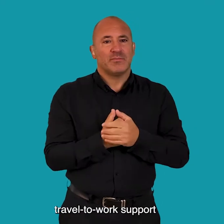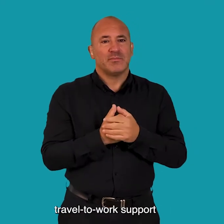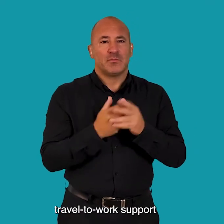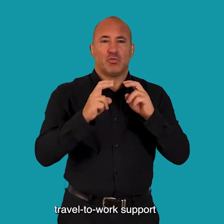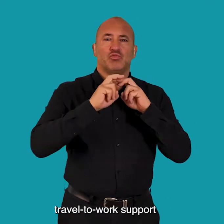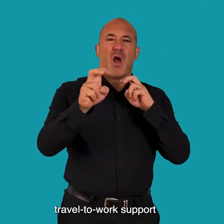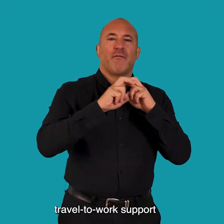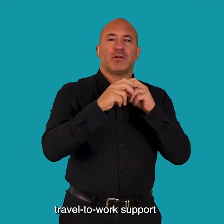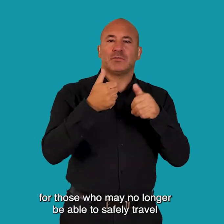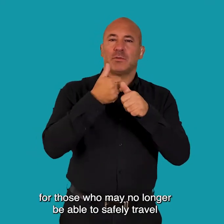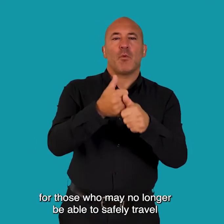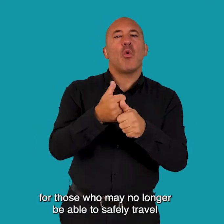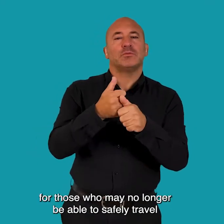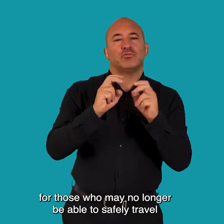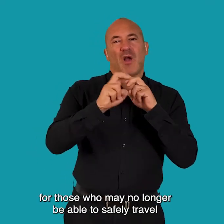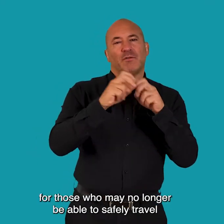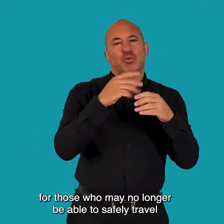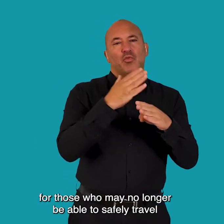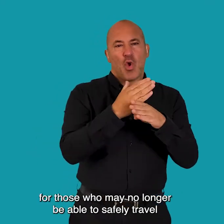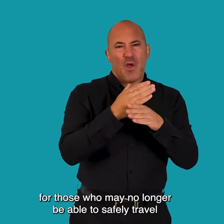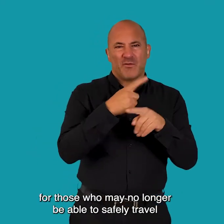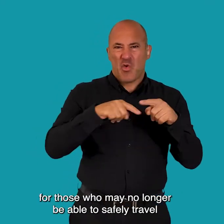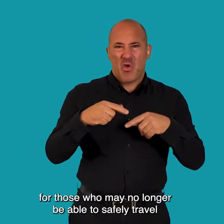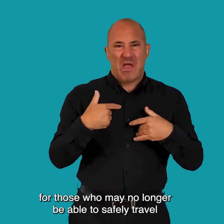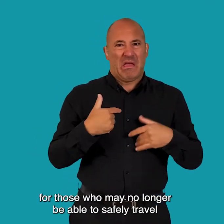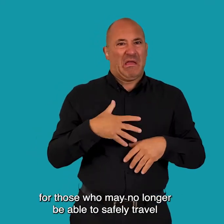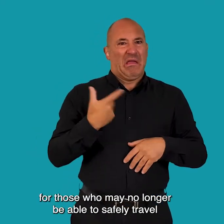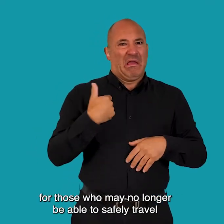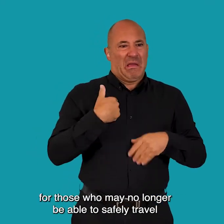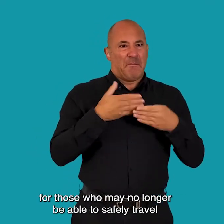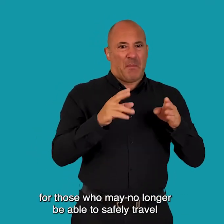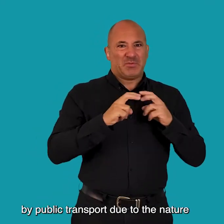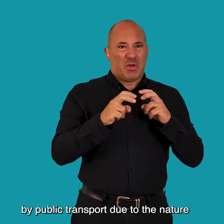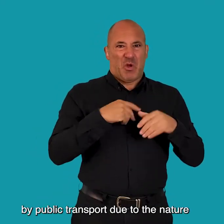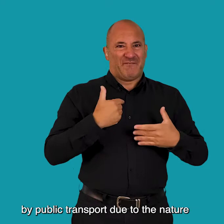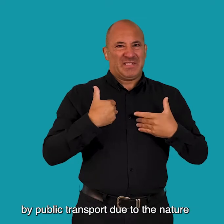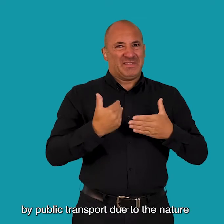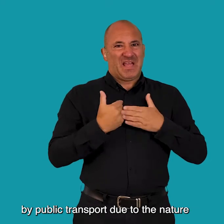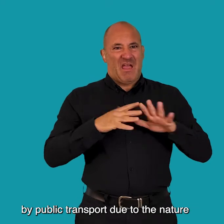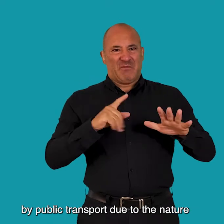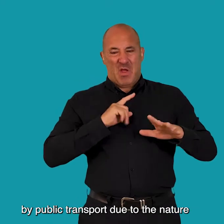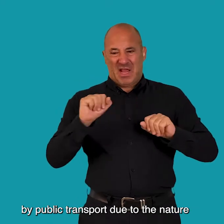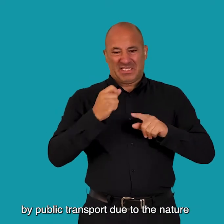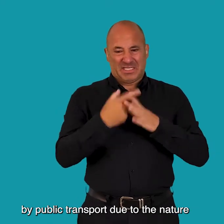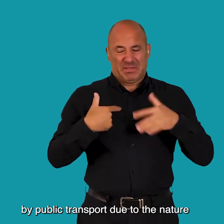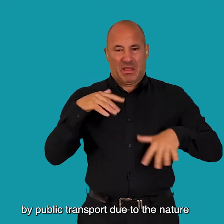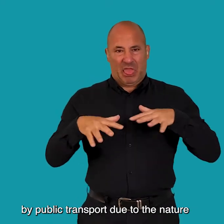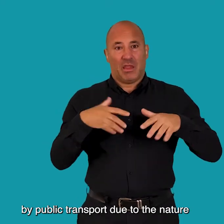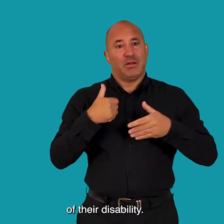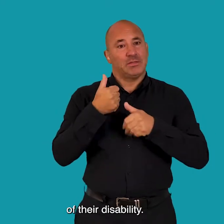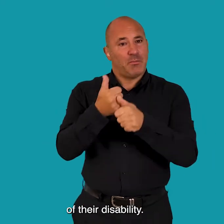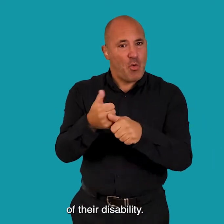work support for those who may no longer be able to safely travel by public transport due to the nature of their